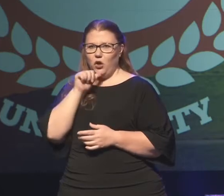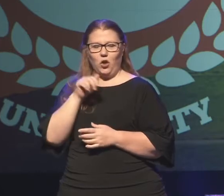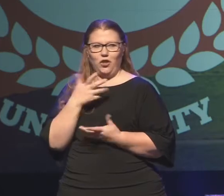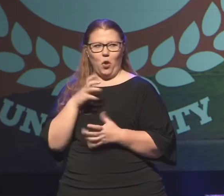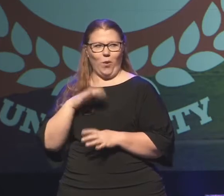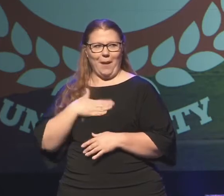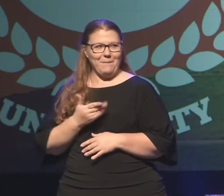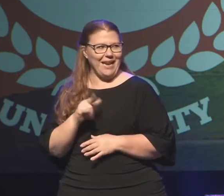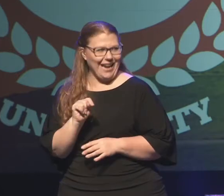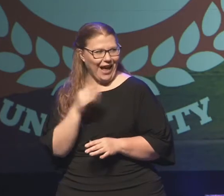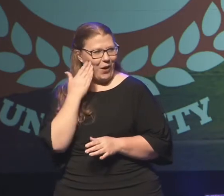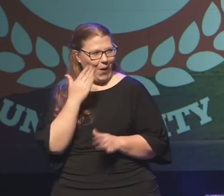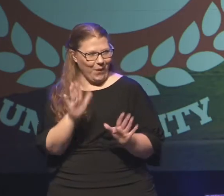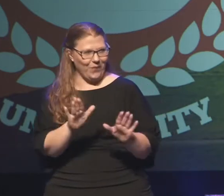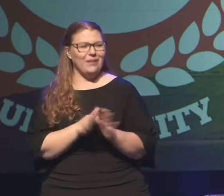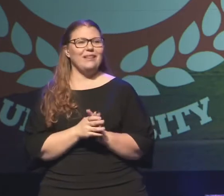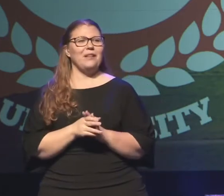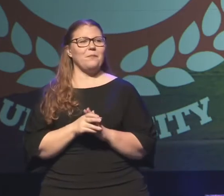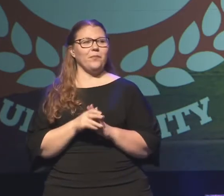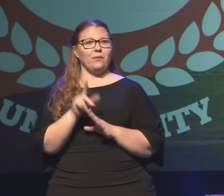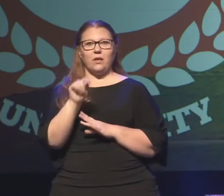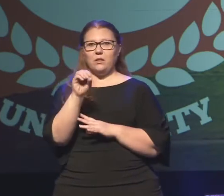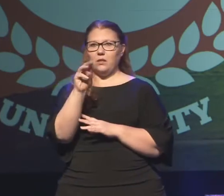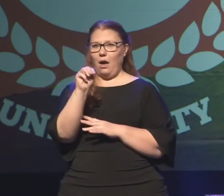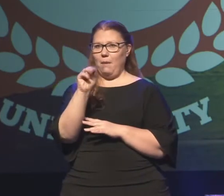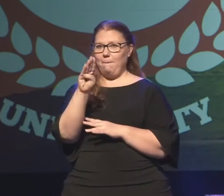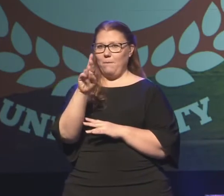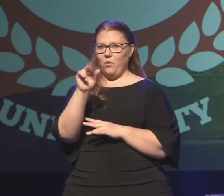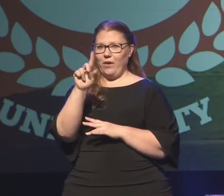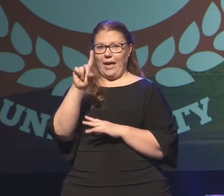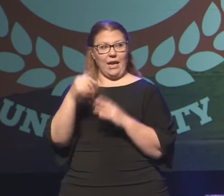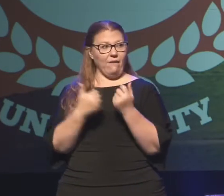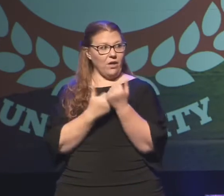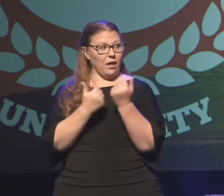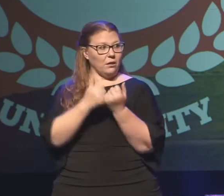but any Tom Brady fans in the audience?